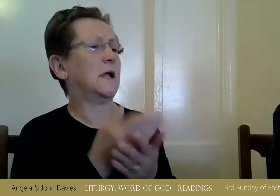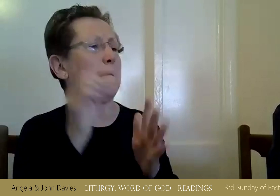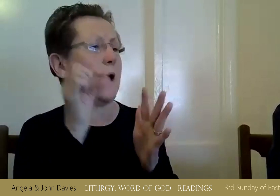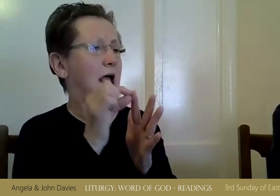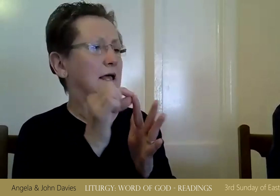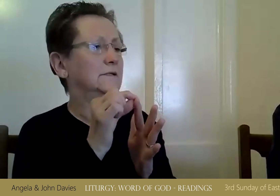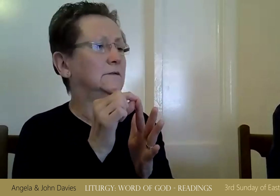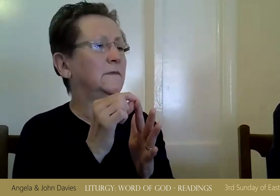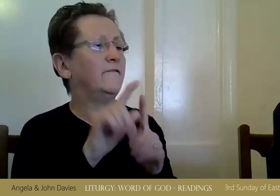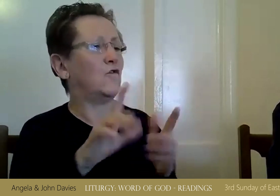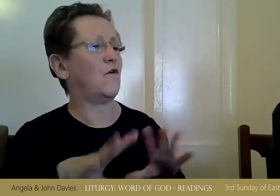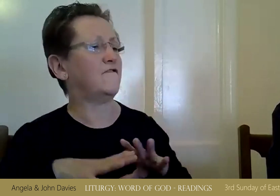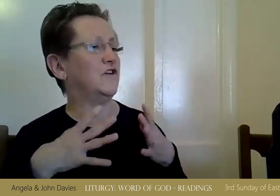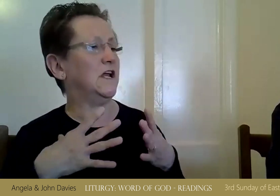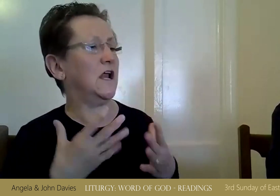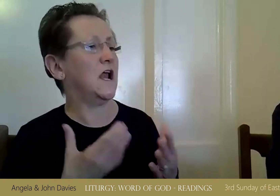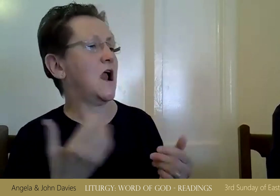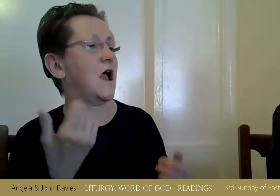Pilate to free another man,